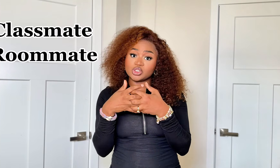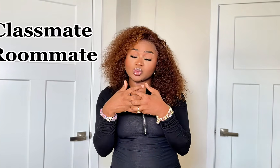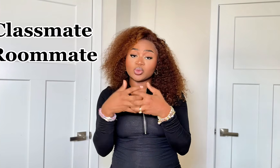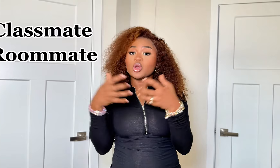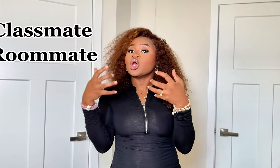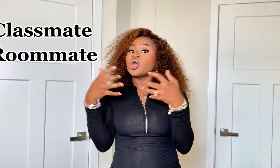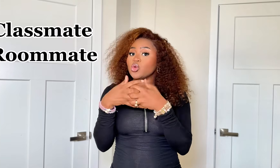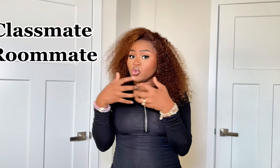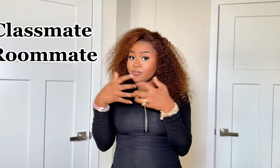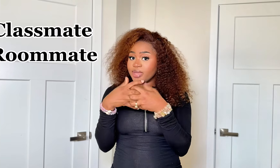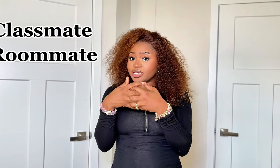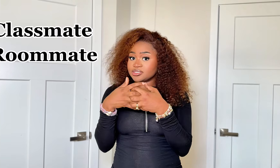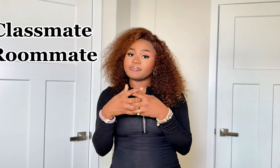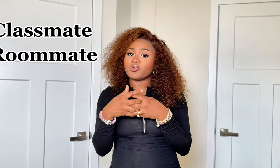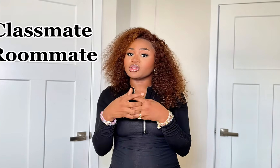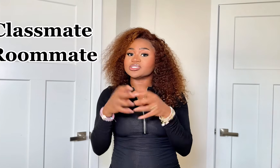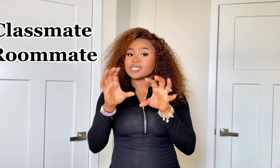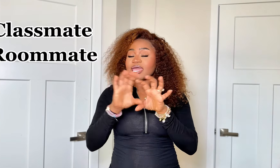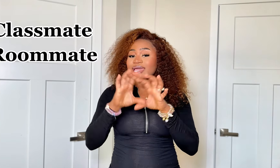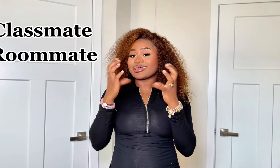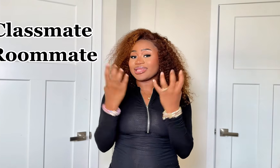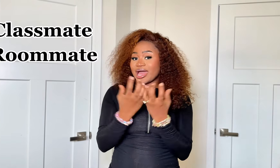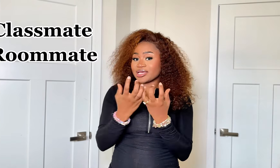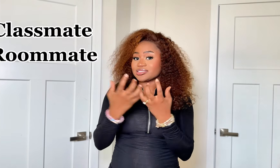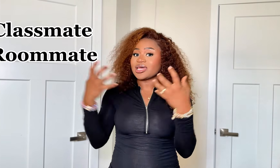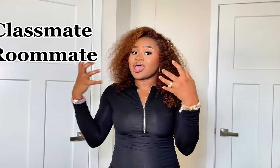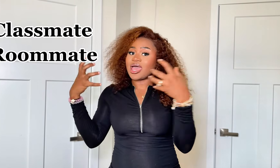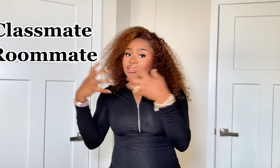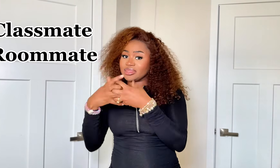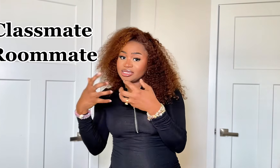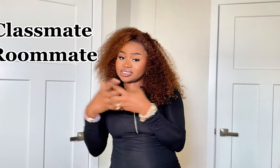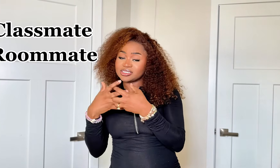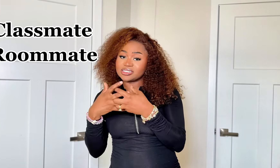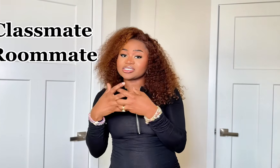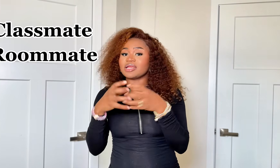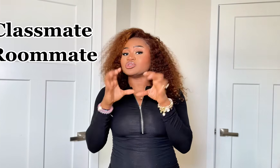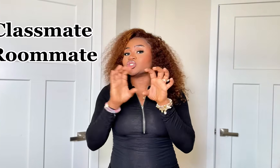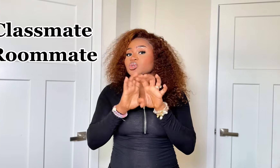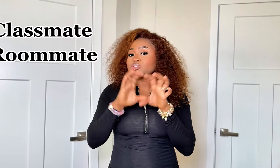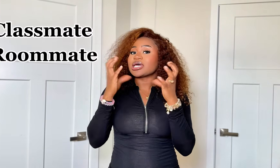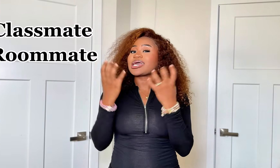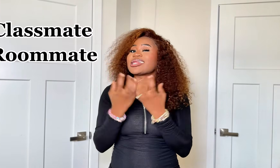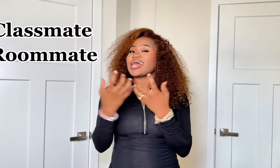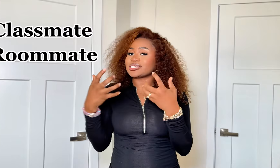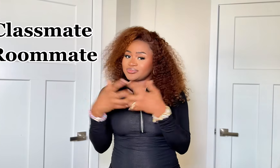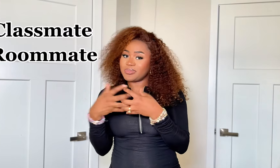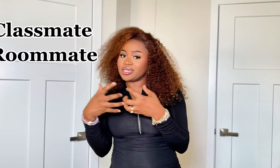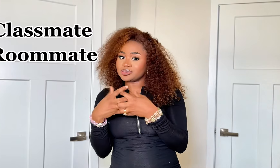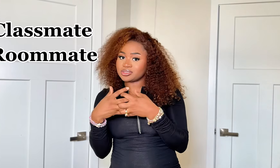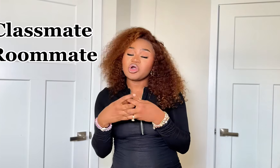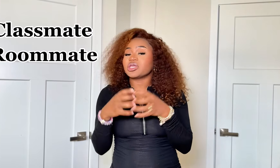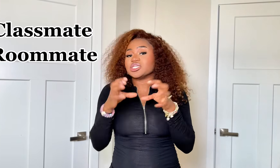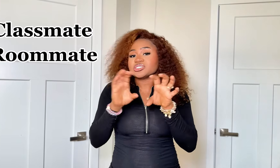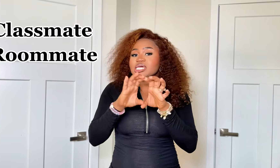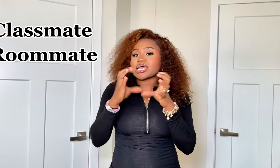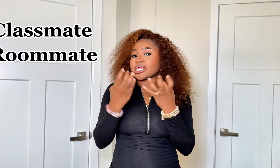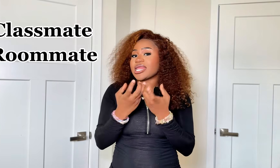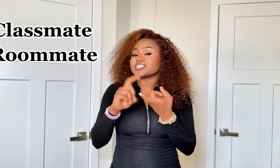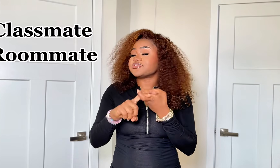too. Roommate. But when you say class and this kind of shows classmates. Or you can just say class